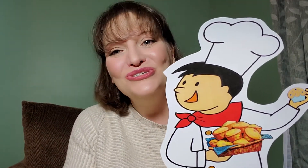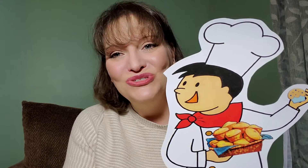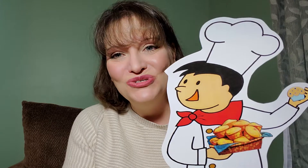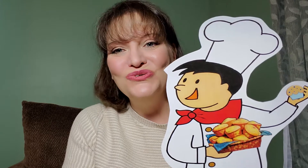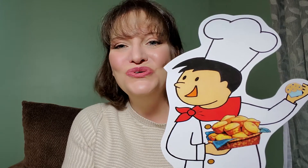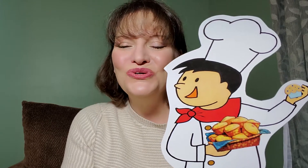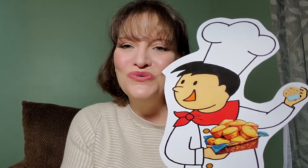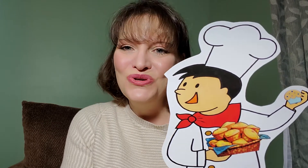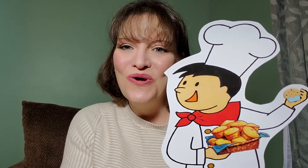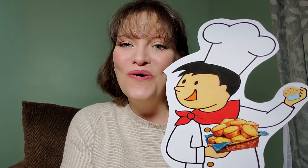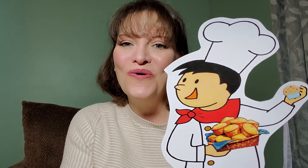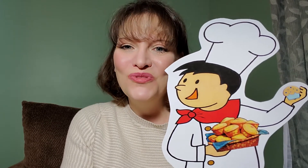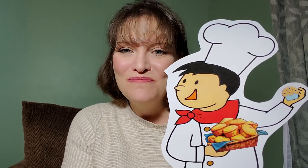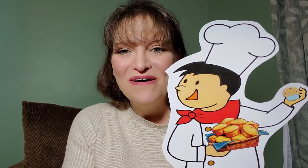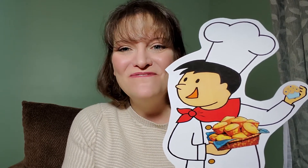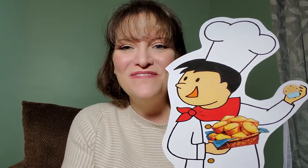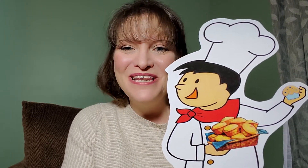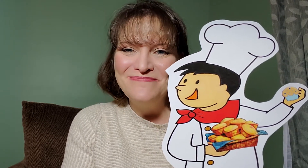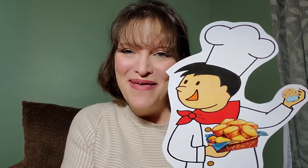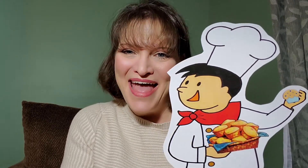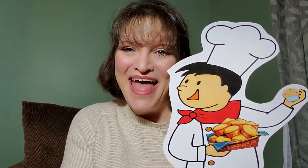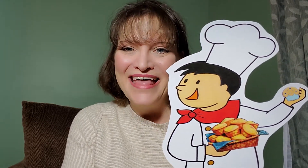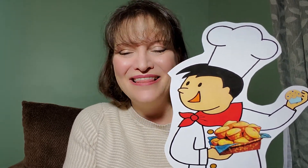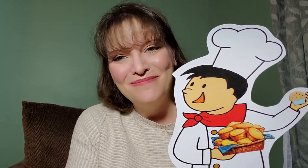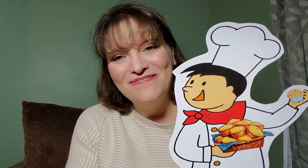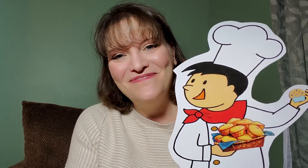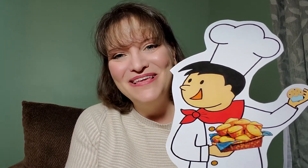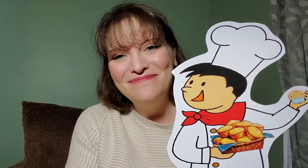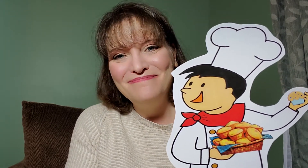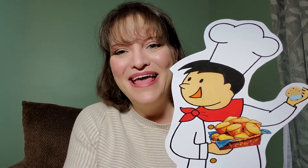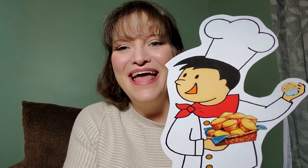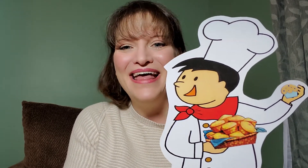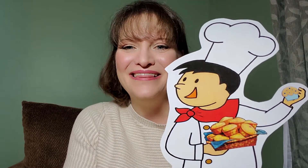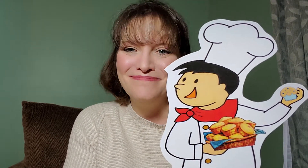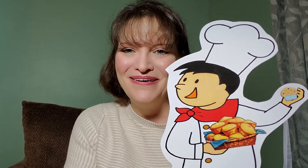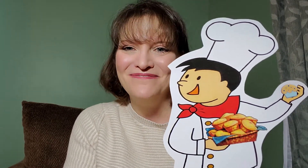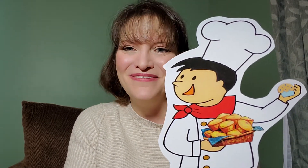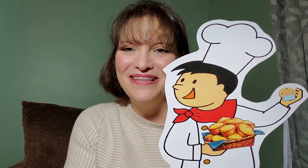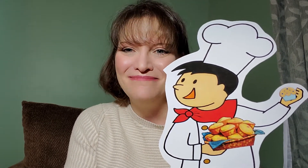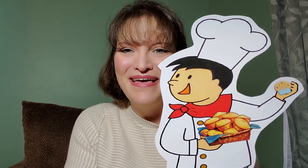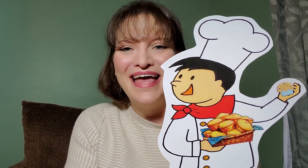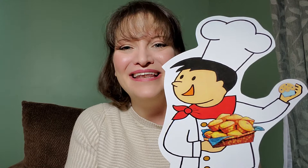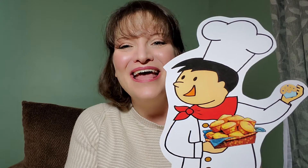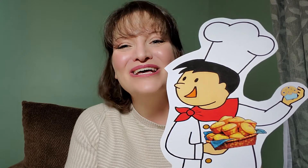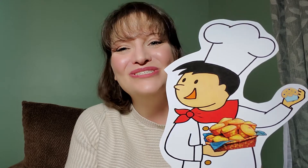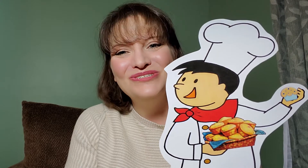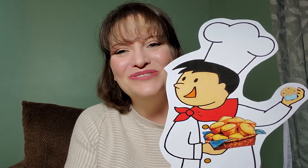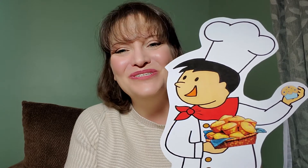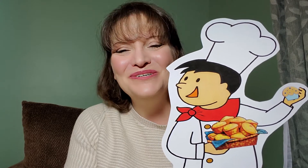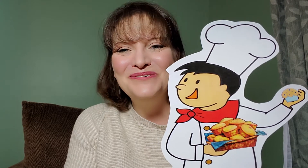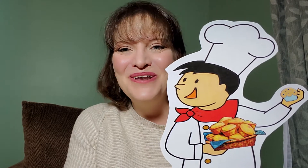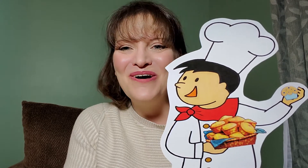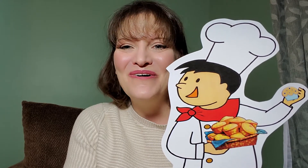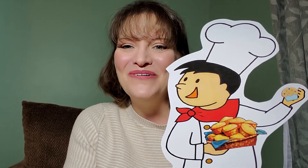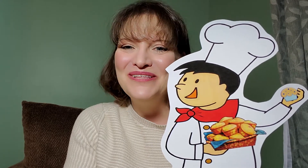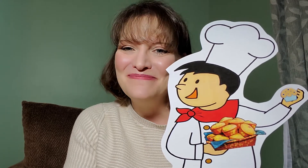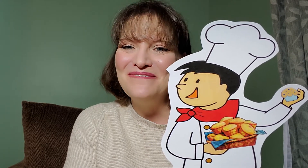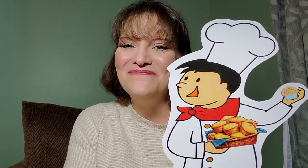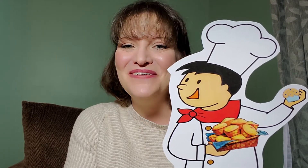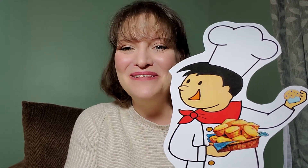Do you know the Muffin Man, the Muffin Man, the Muffin Man? Do you know the Muffin